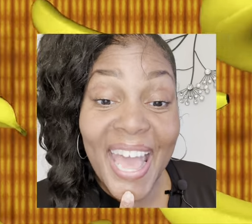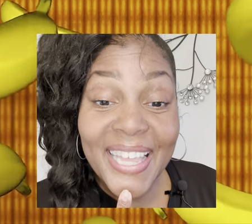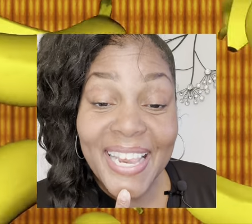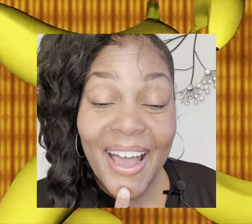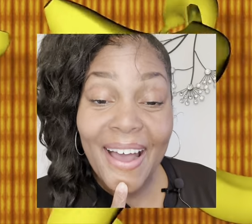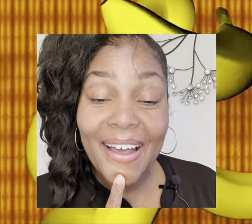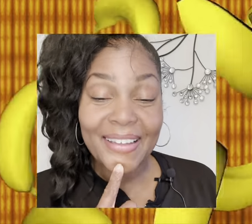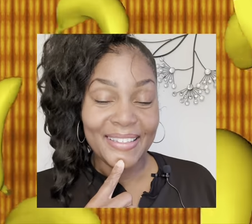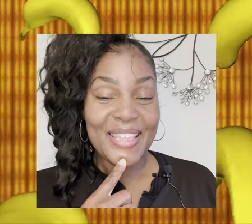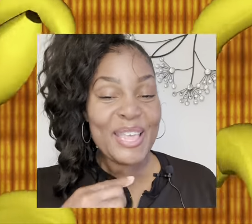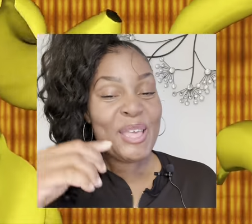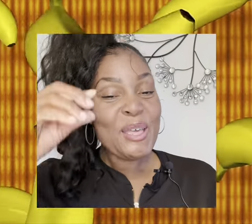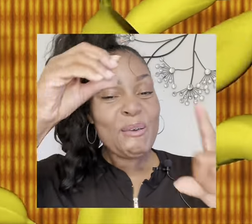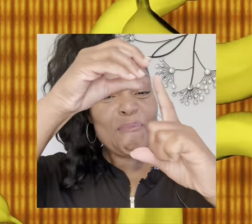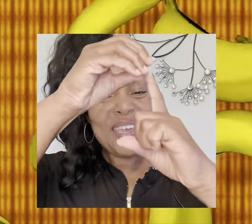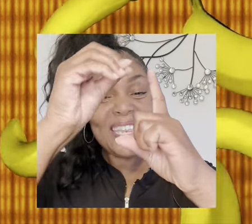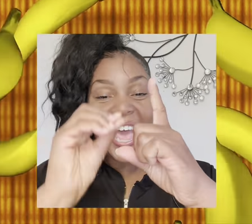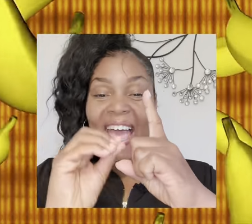banana,